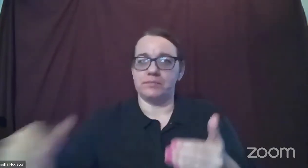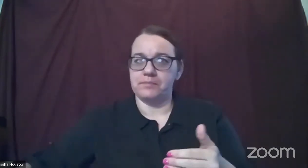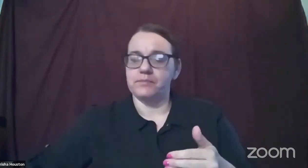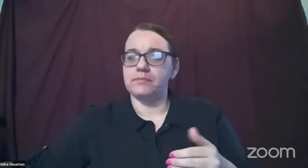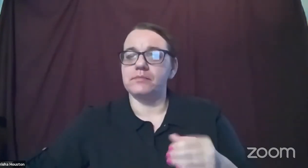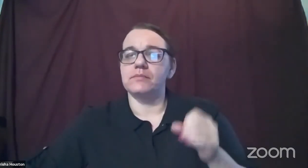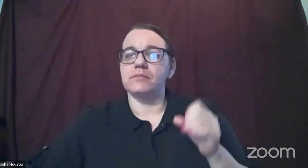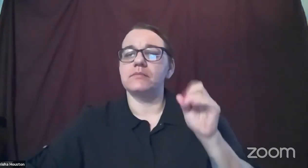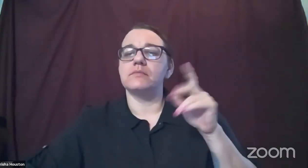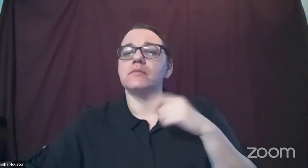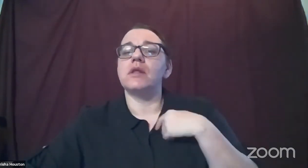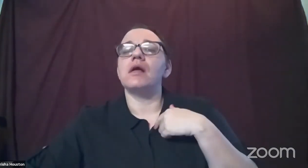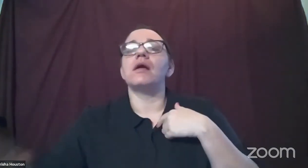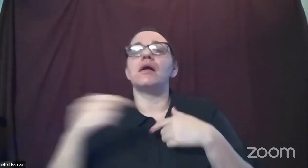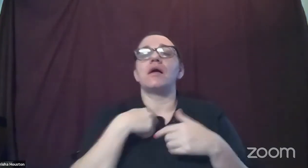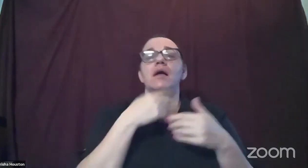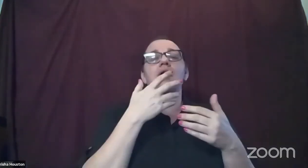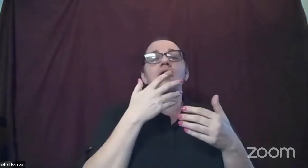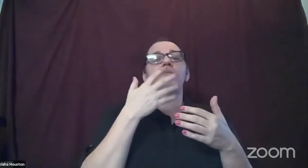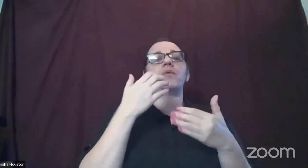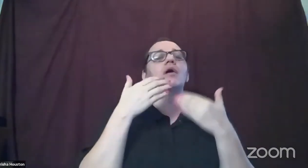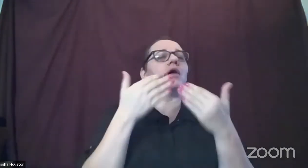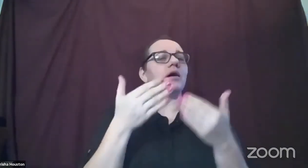Interpreters need a bit of a break and then we'll proceed.